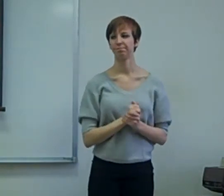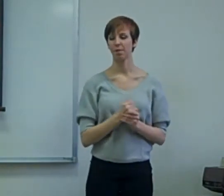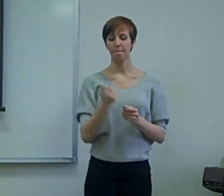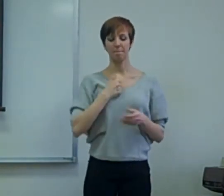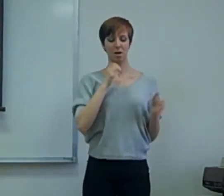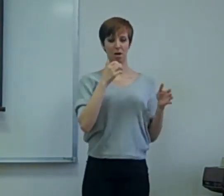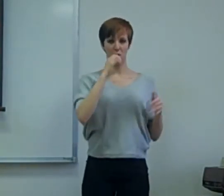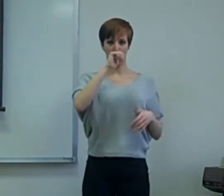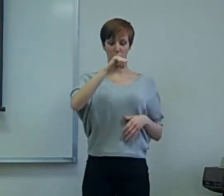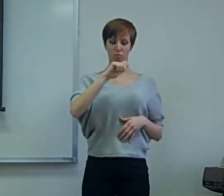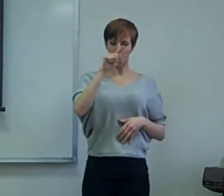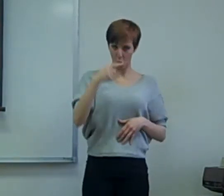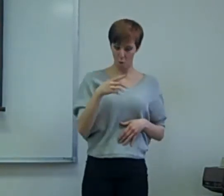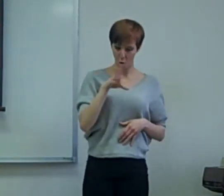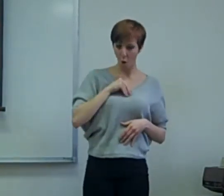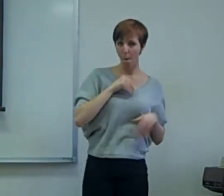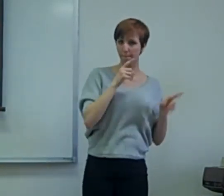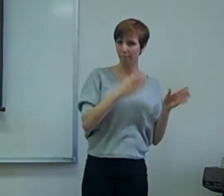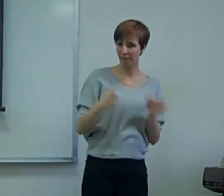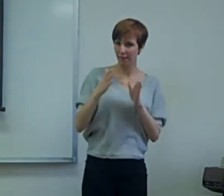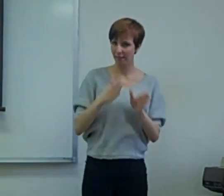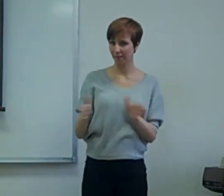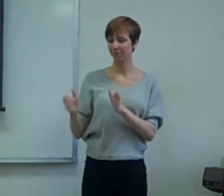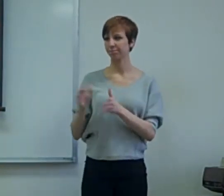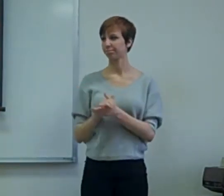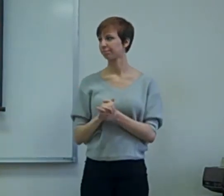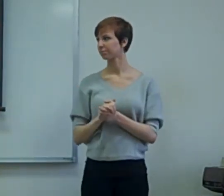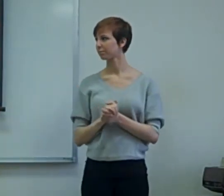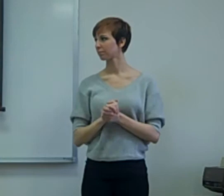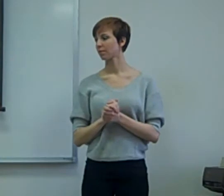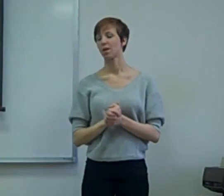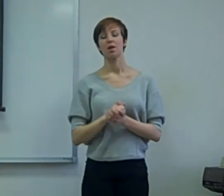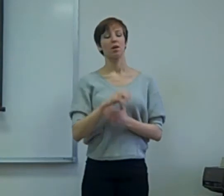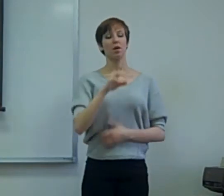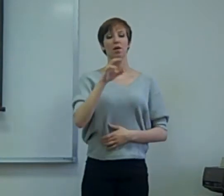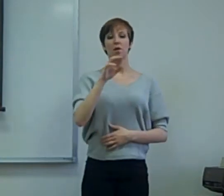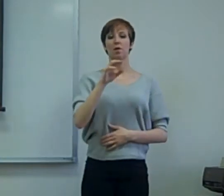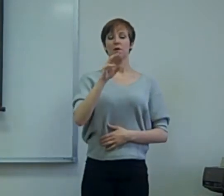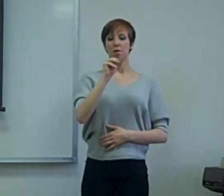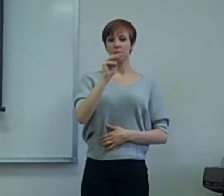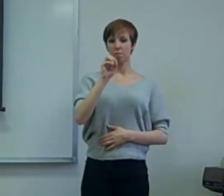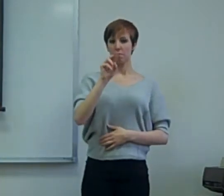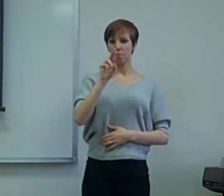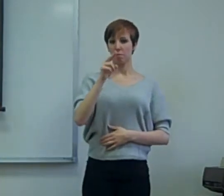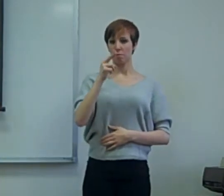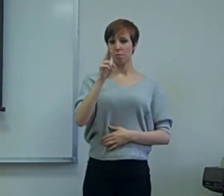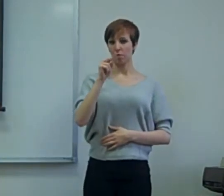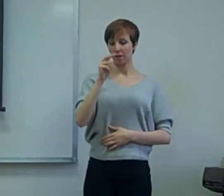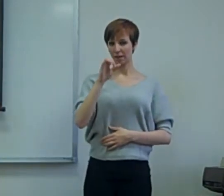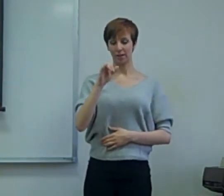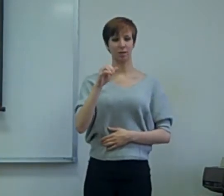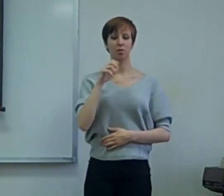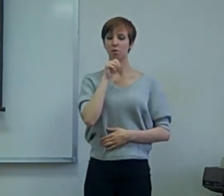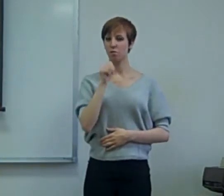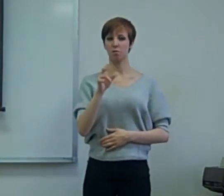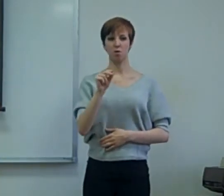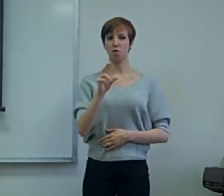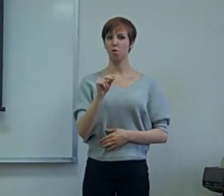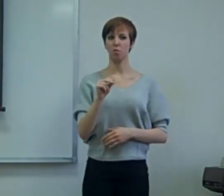So, remember that morning has no timetable. The first year was bad for me. The second year was